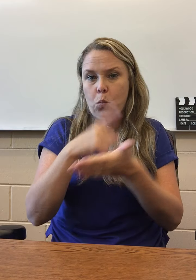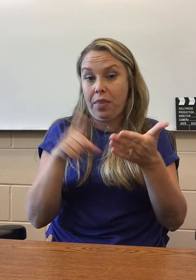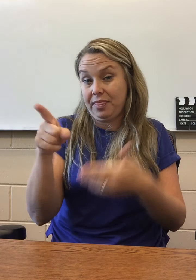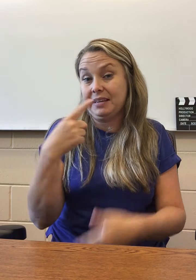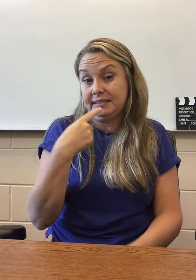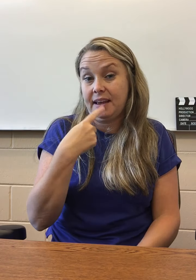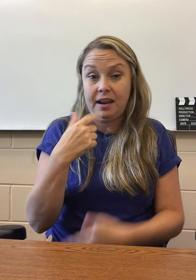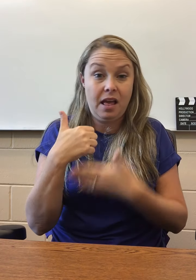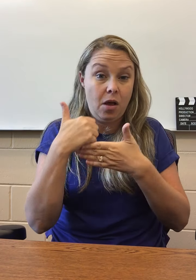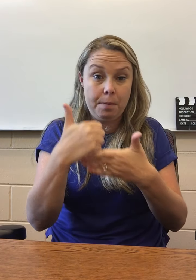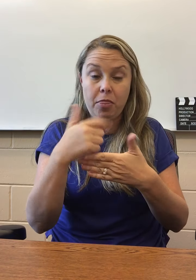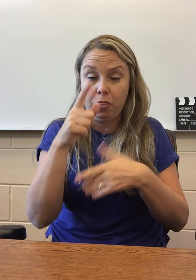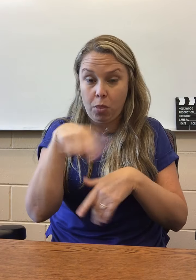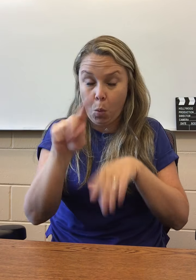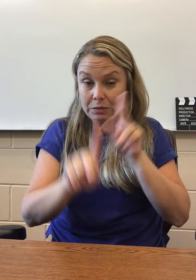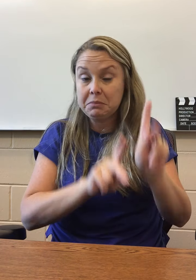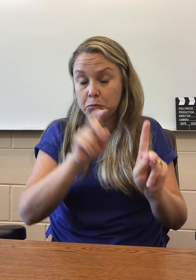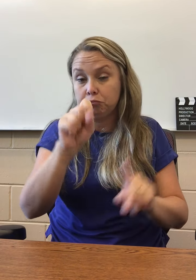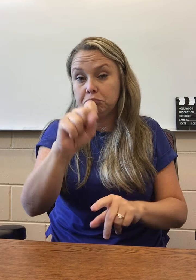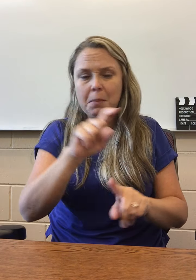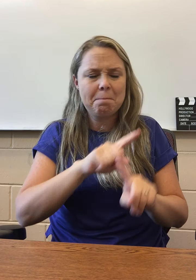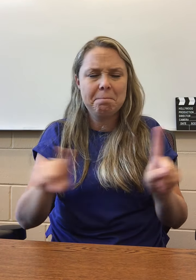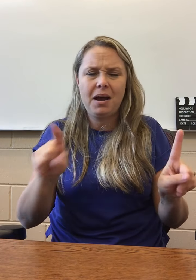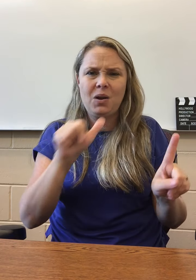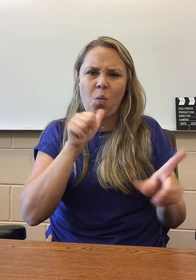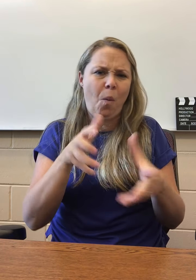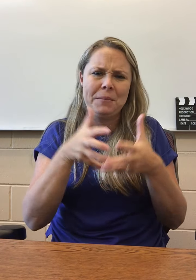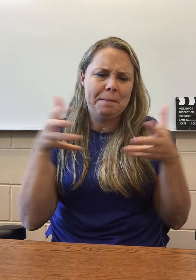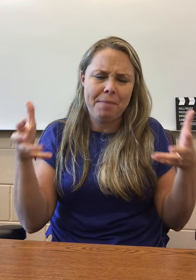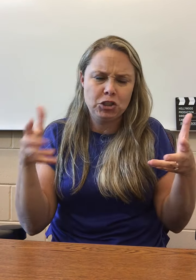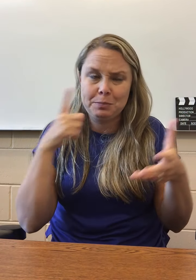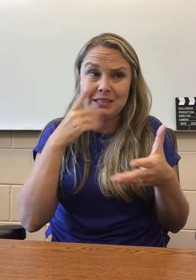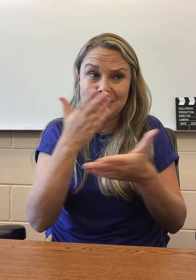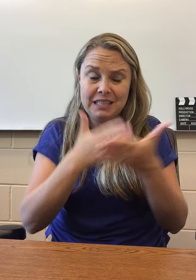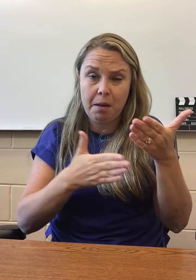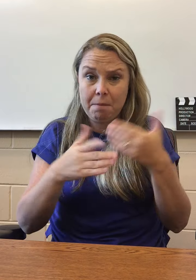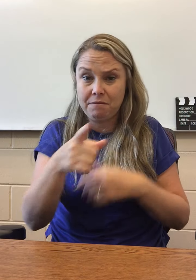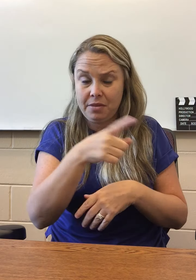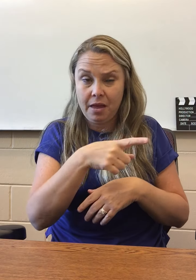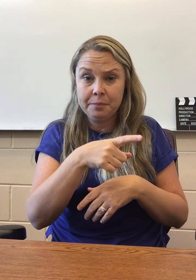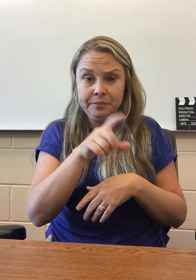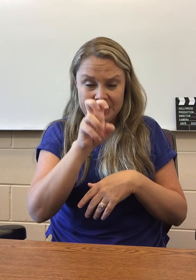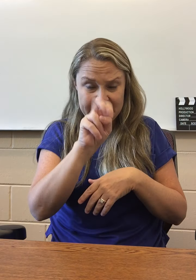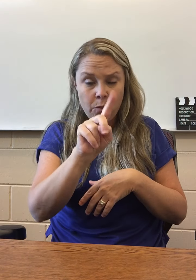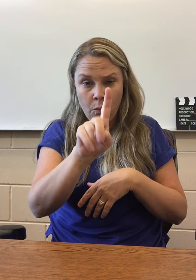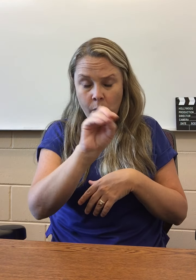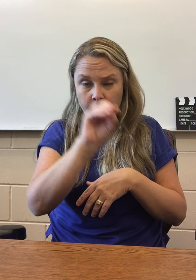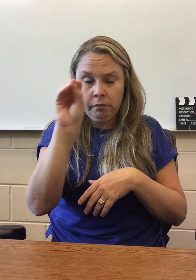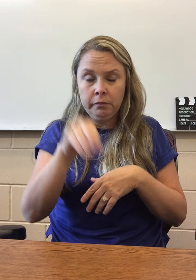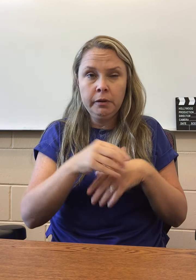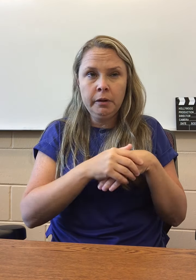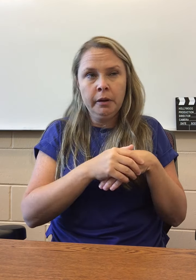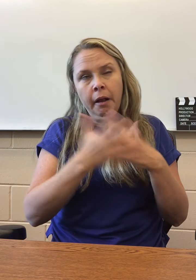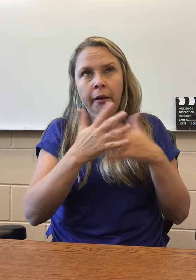it helped those people but of course it's not going to be very much because some of them you know even a one percent you know so it's only half a